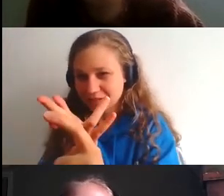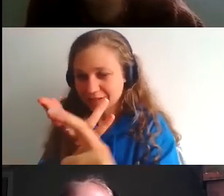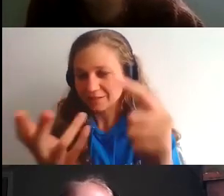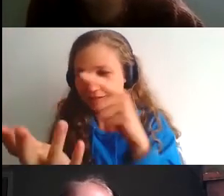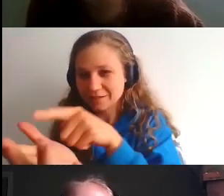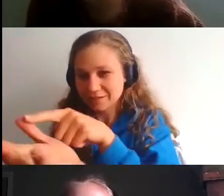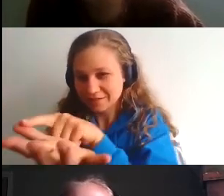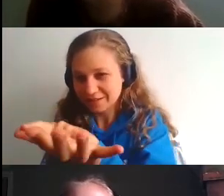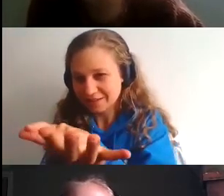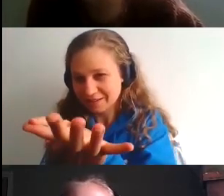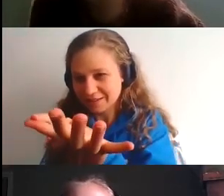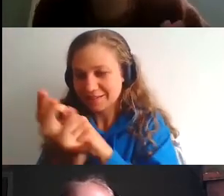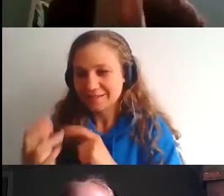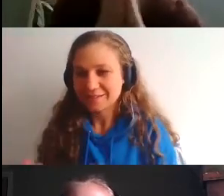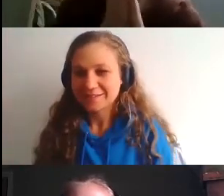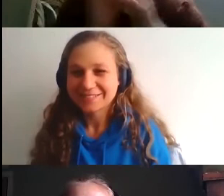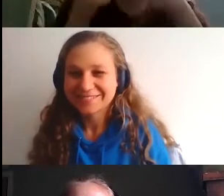Yeah.